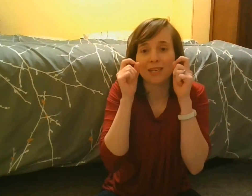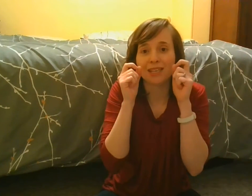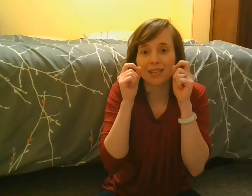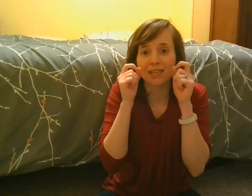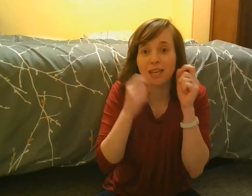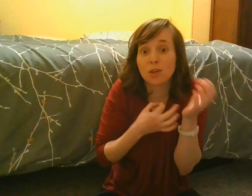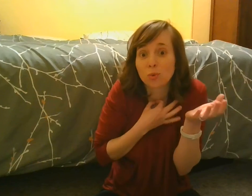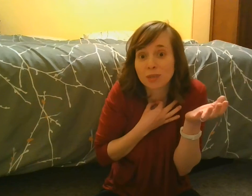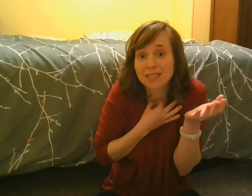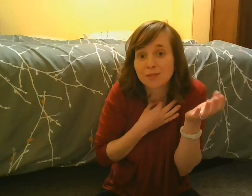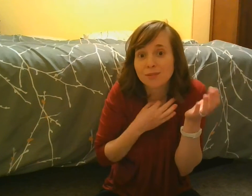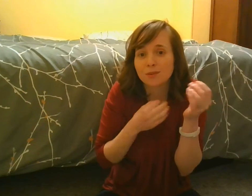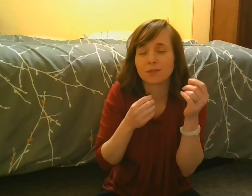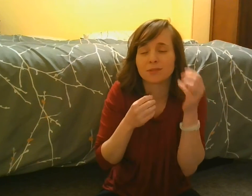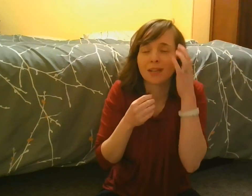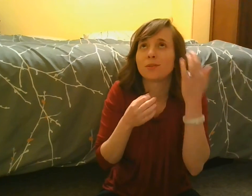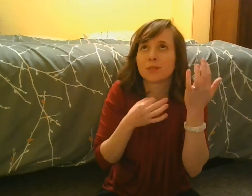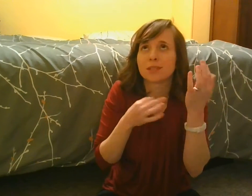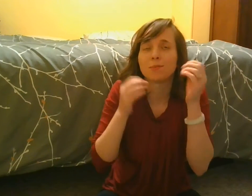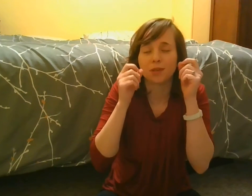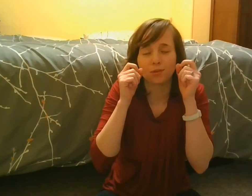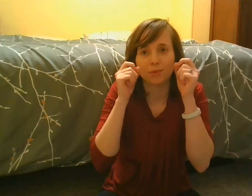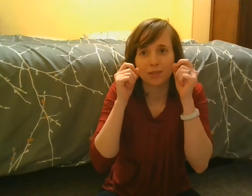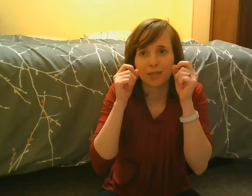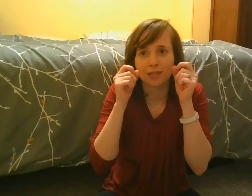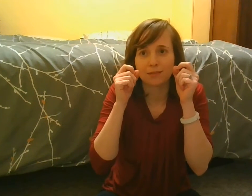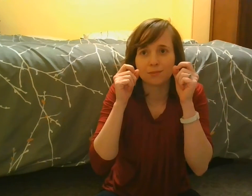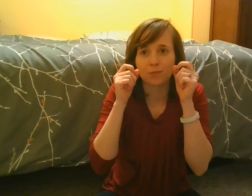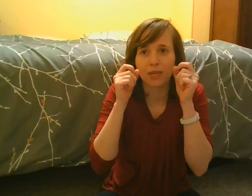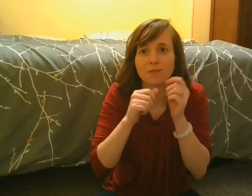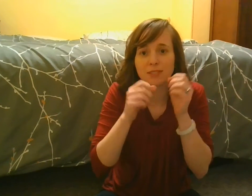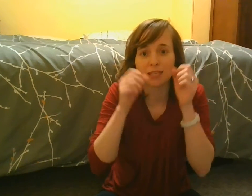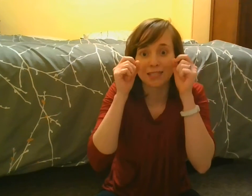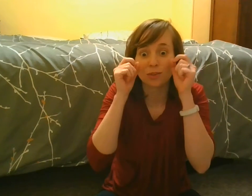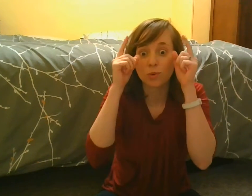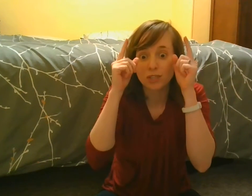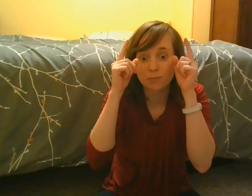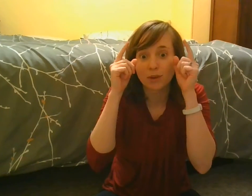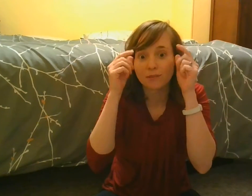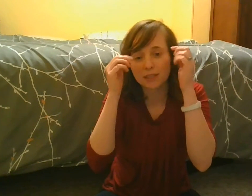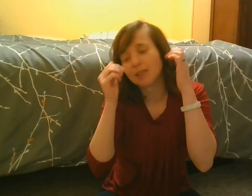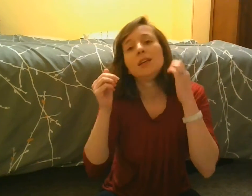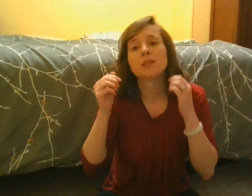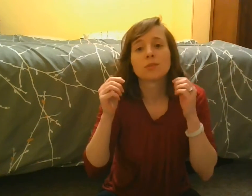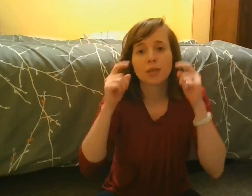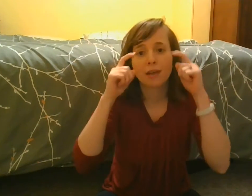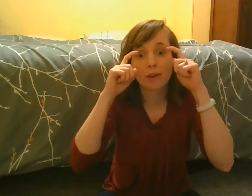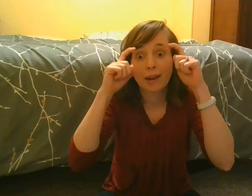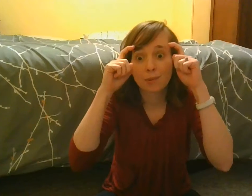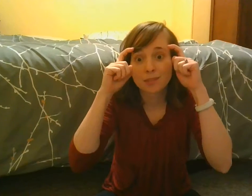being inquisitive, or not inquisitive, but you're really emphasizing the question part of it. So you have your eyebrows up,